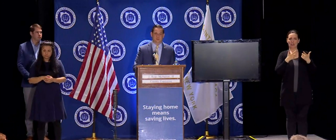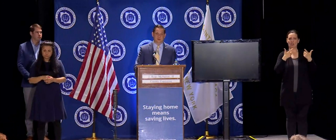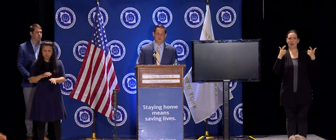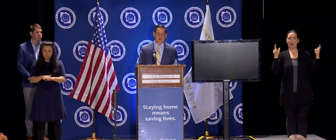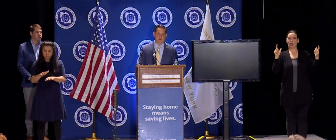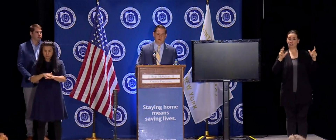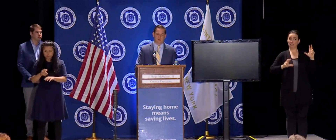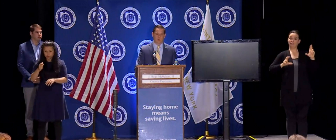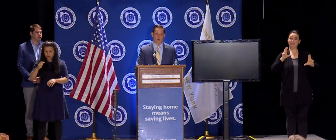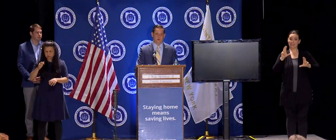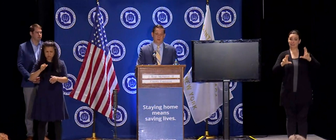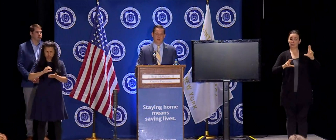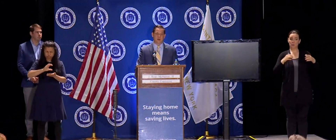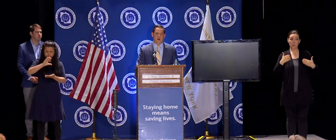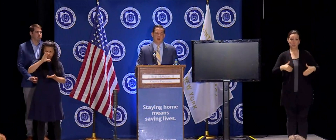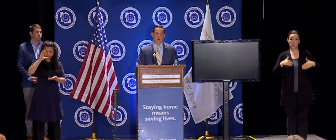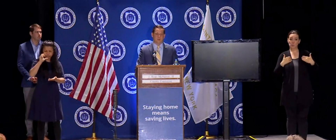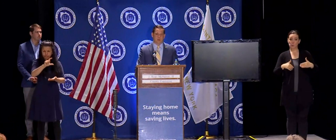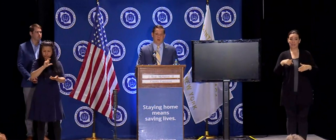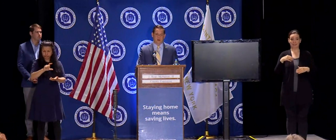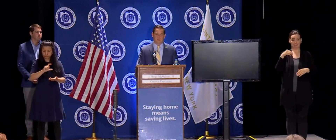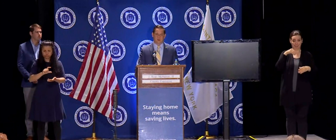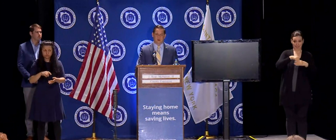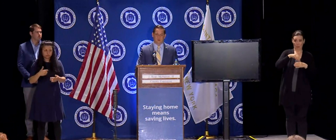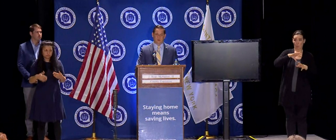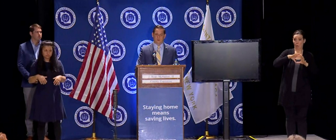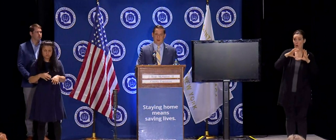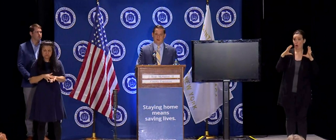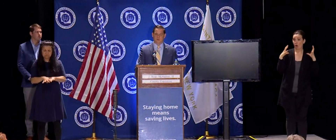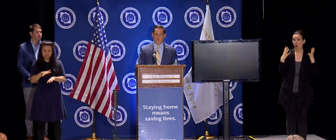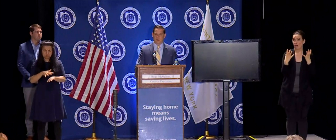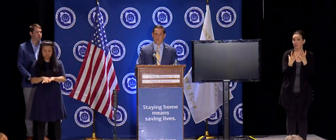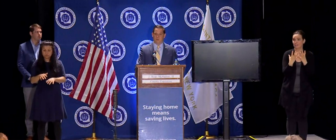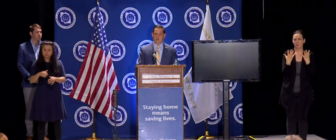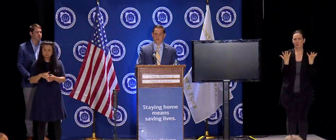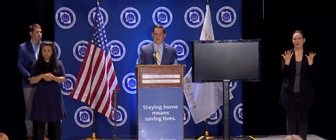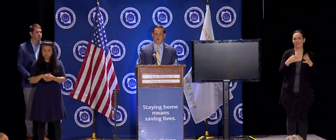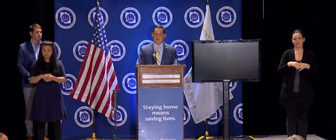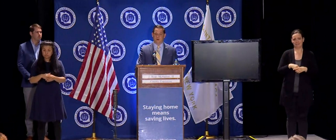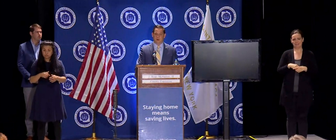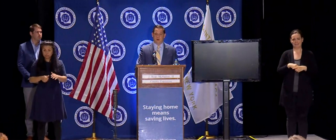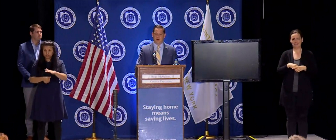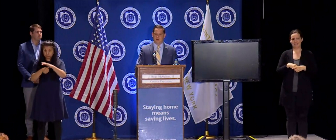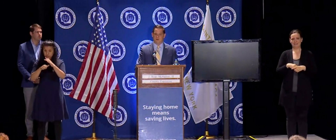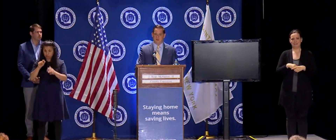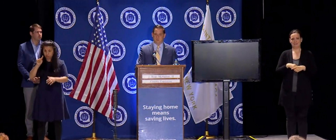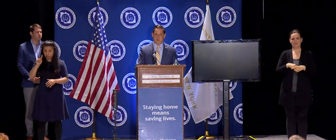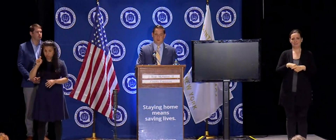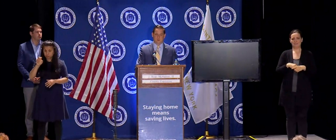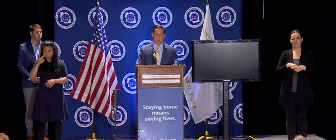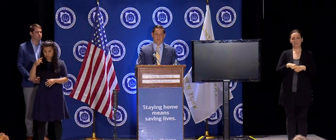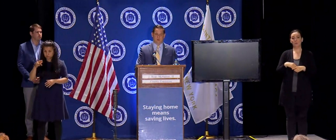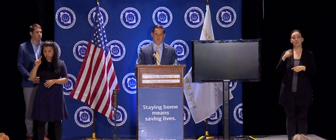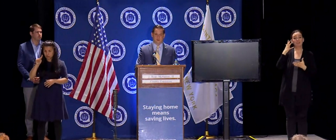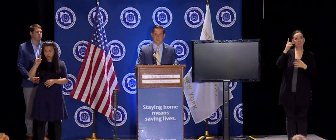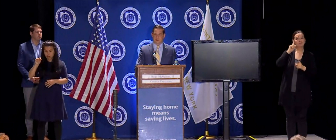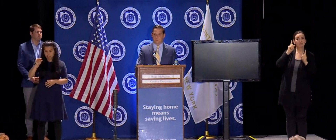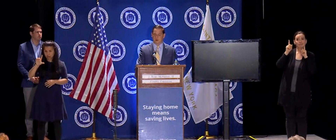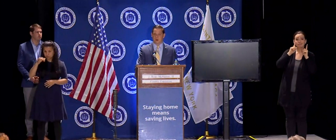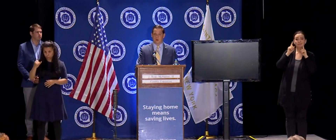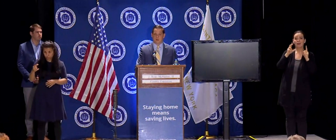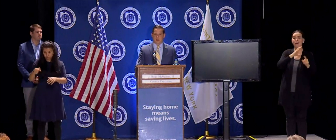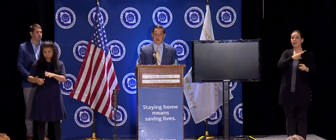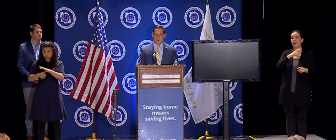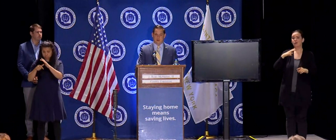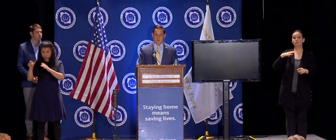largest logistics facility in the world, but you know, you heard the congressman talk about potential other investments in web services,